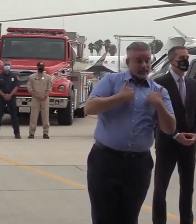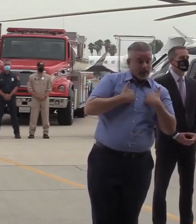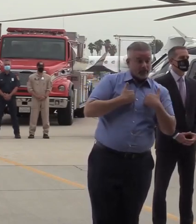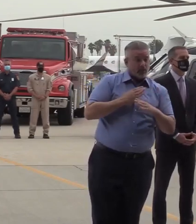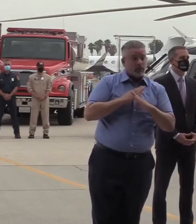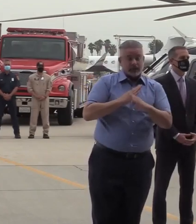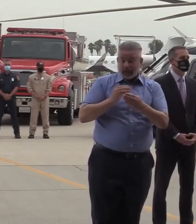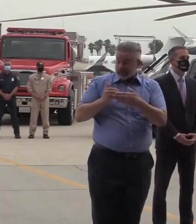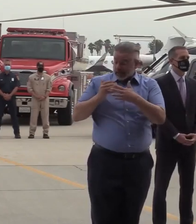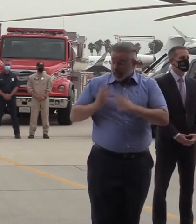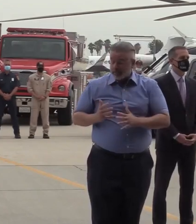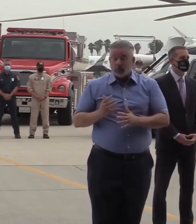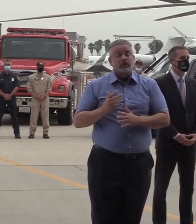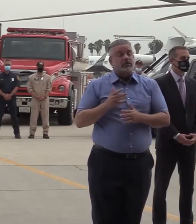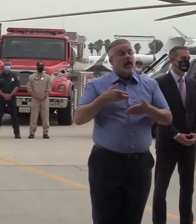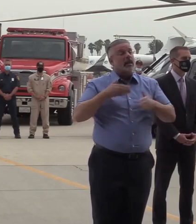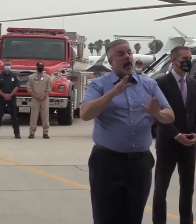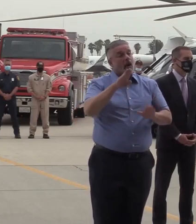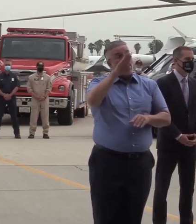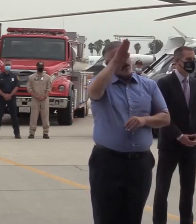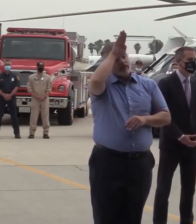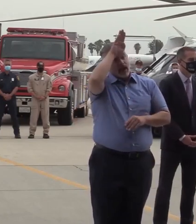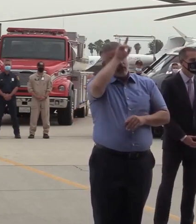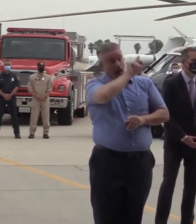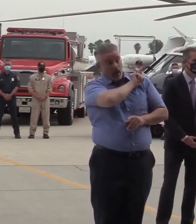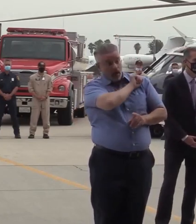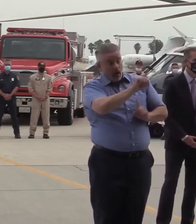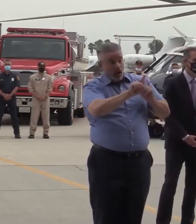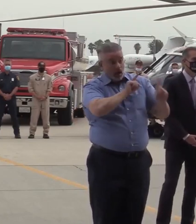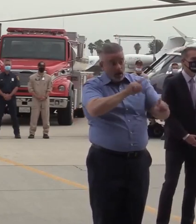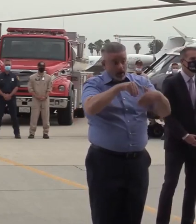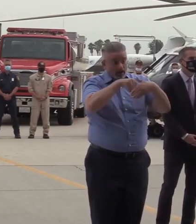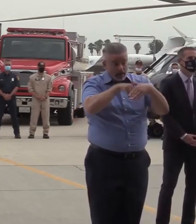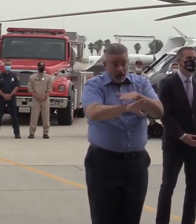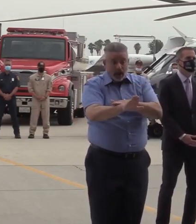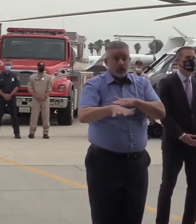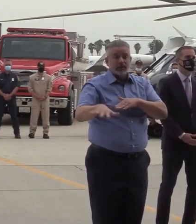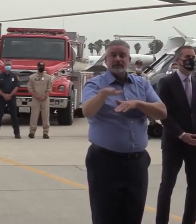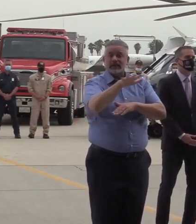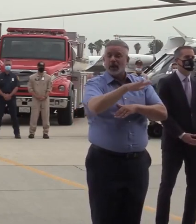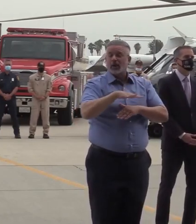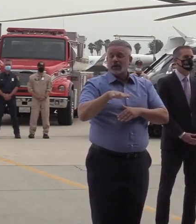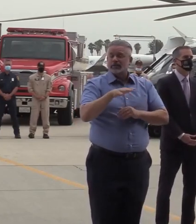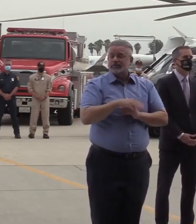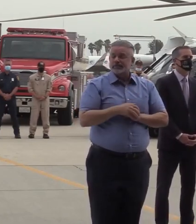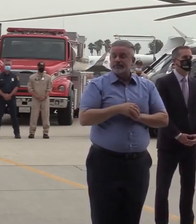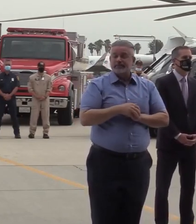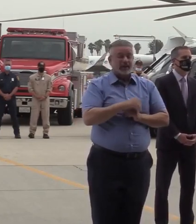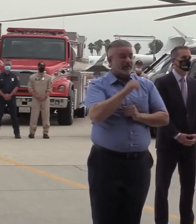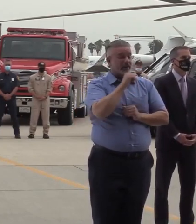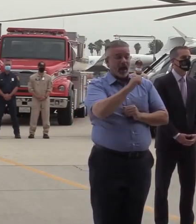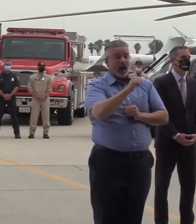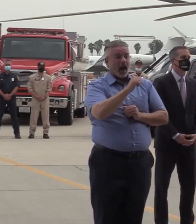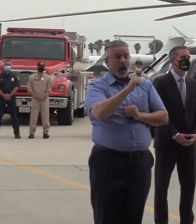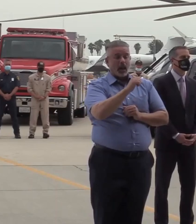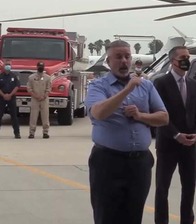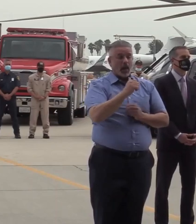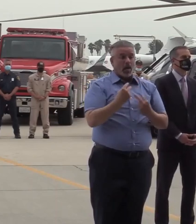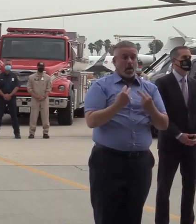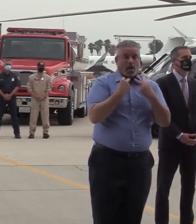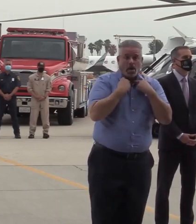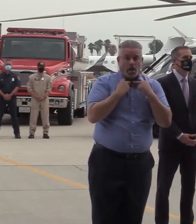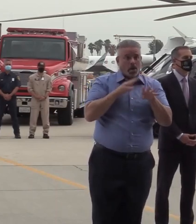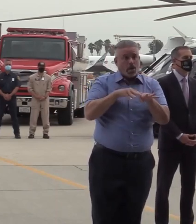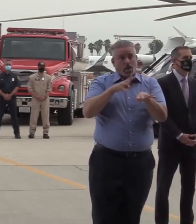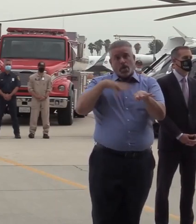our neighbors, and allow our firefighters to have access to these areas and not be met with